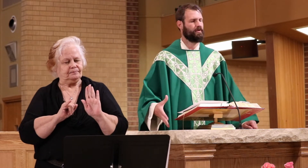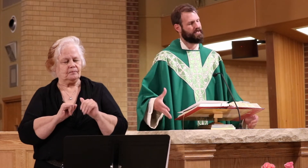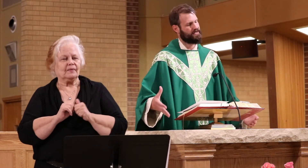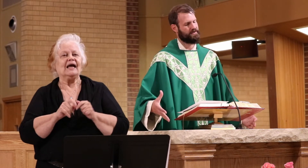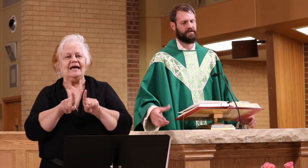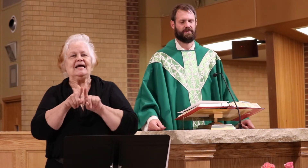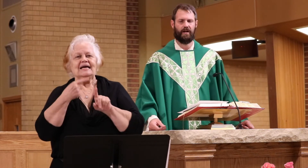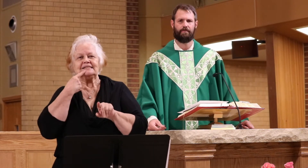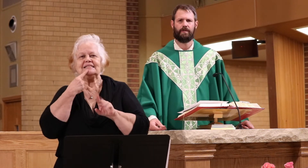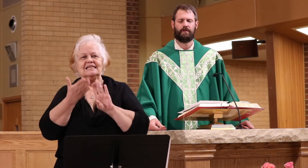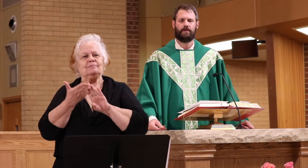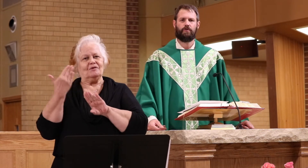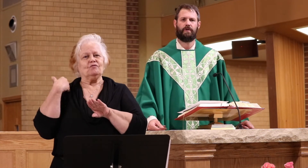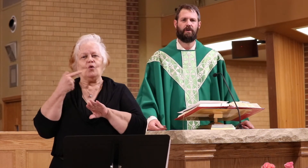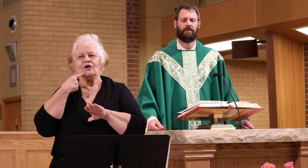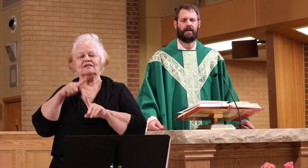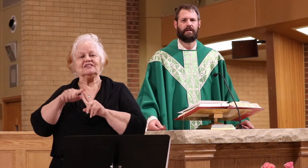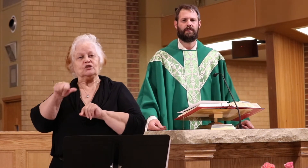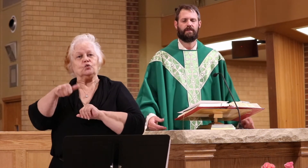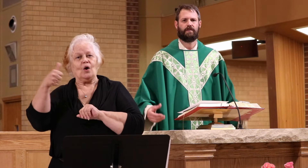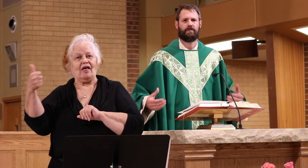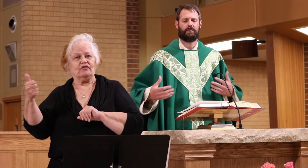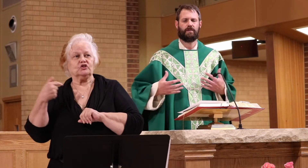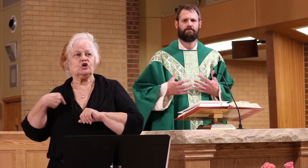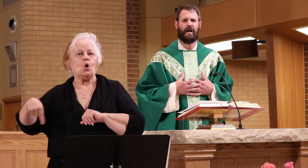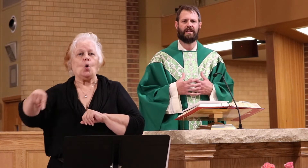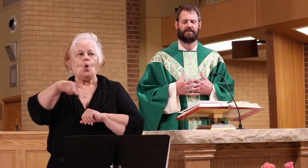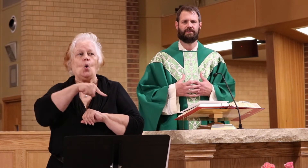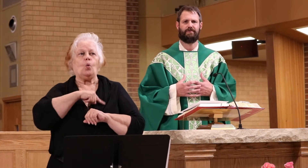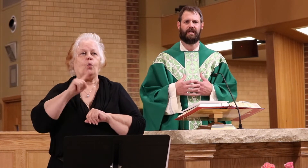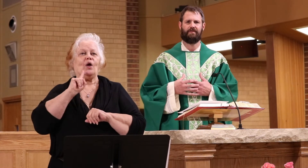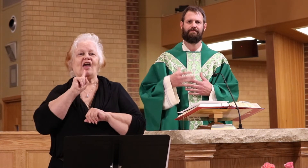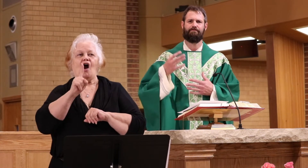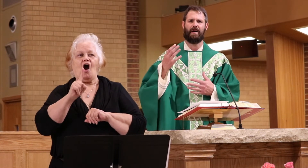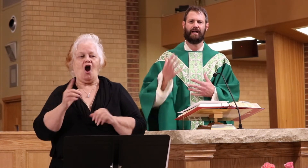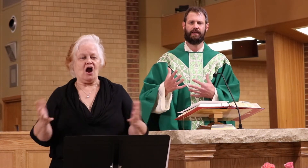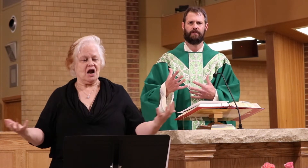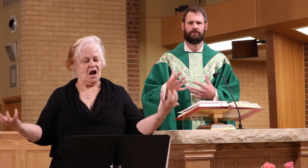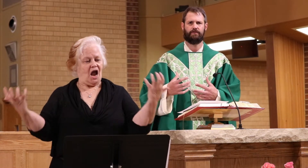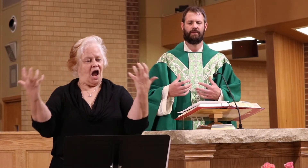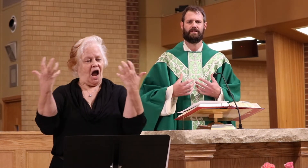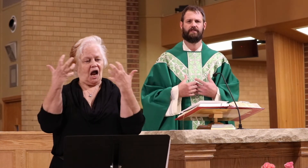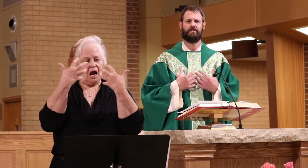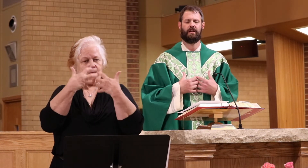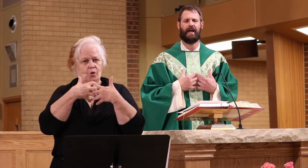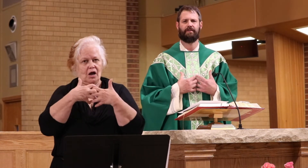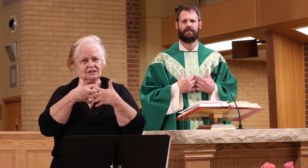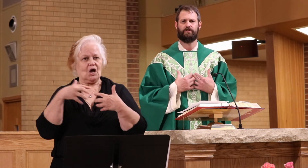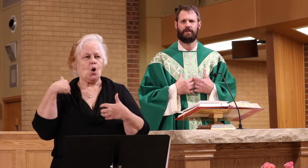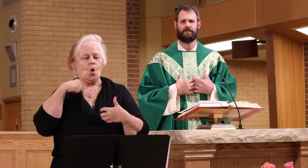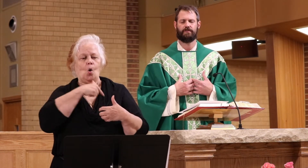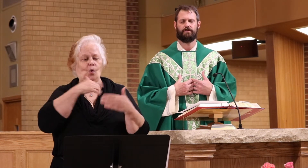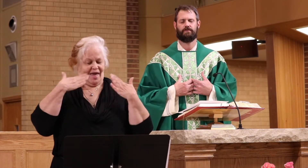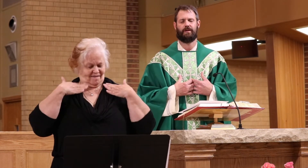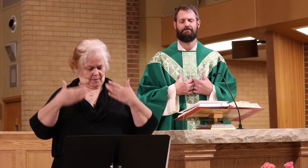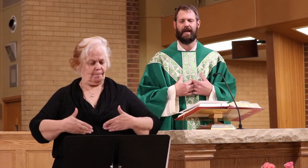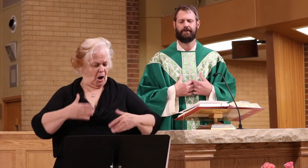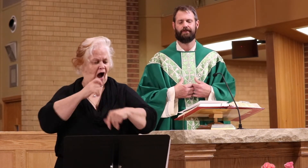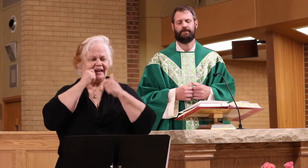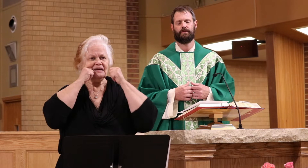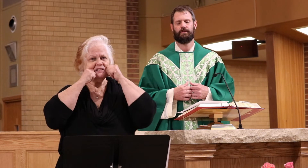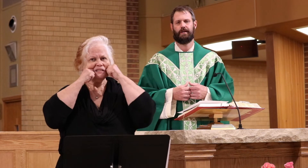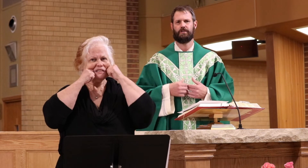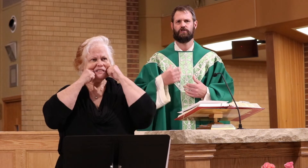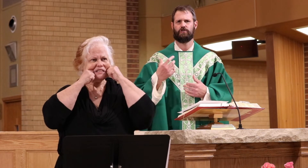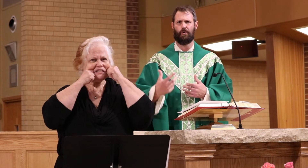said before, and as I've said to some, we are a composite. We have a body, a materiality to us, a